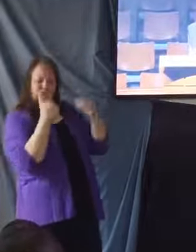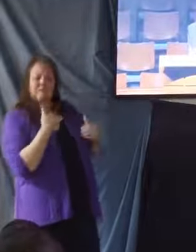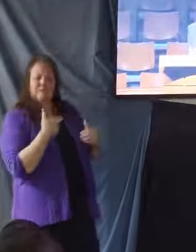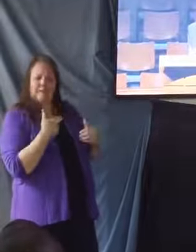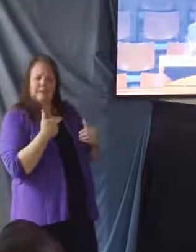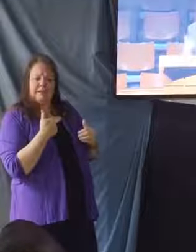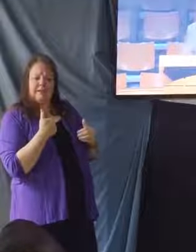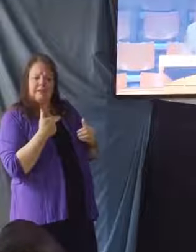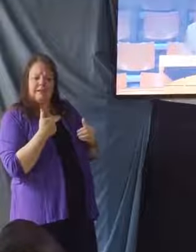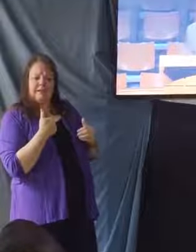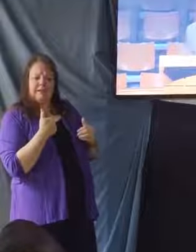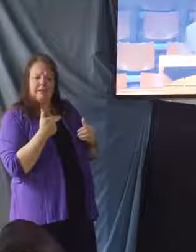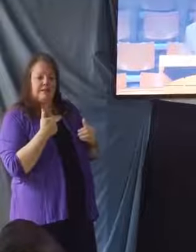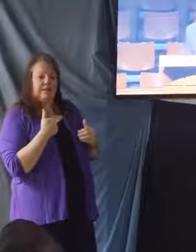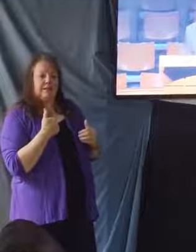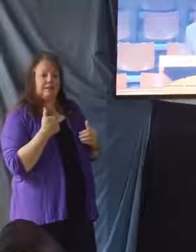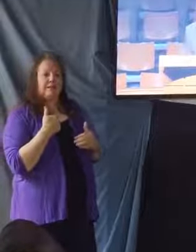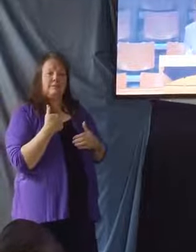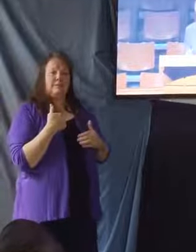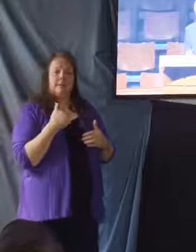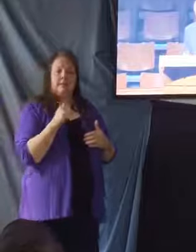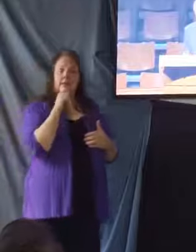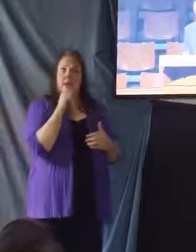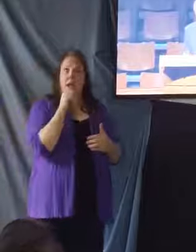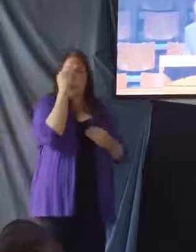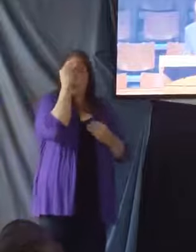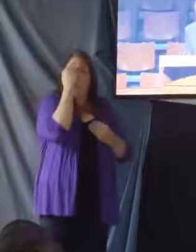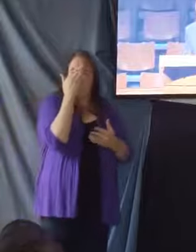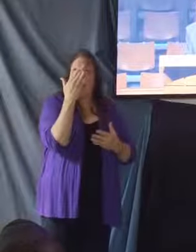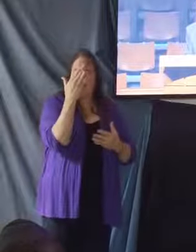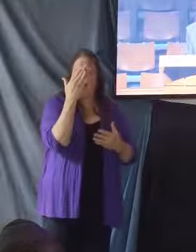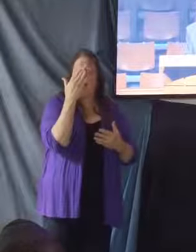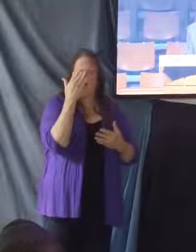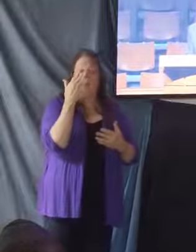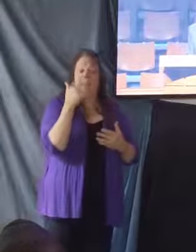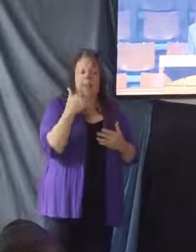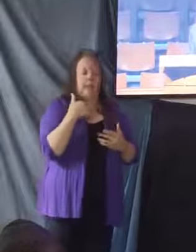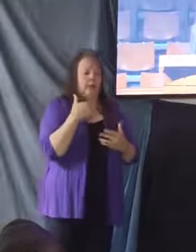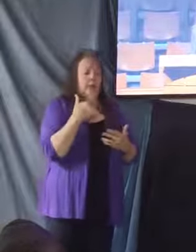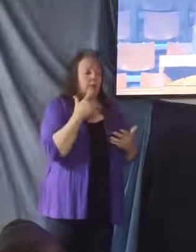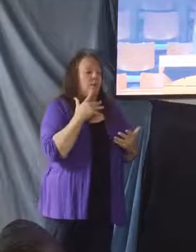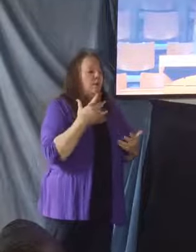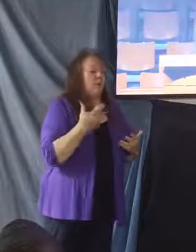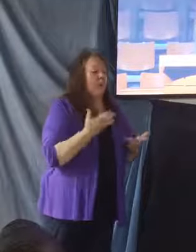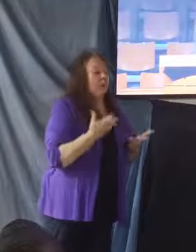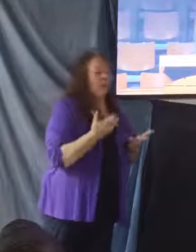to deny ungodliness and worldly lusts.